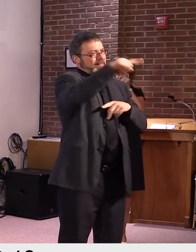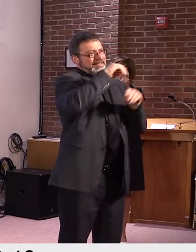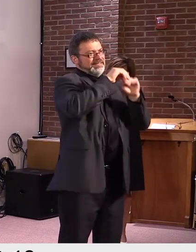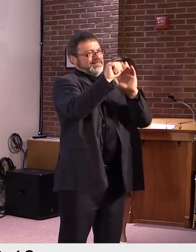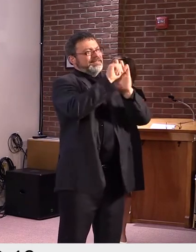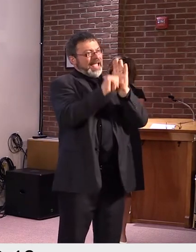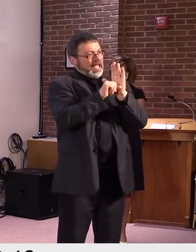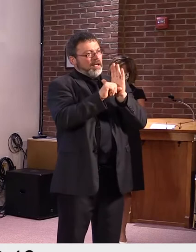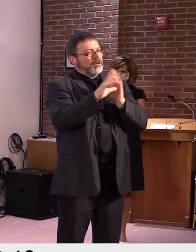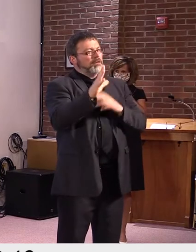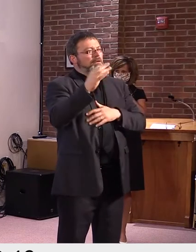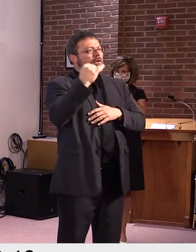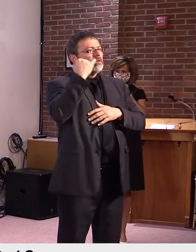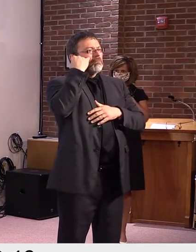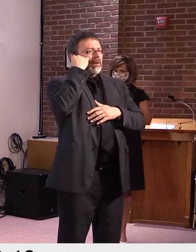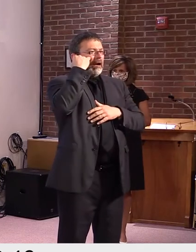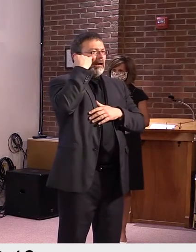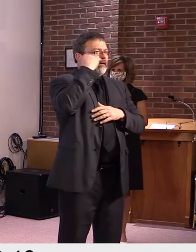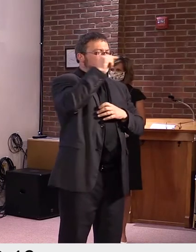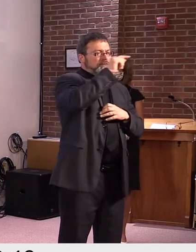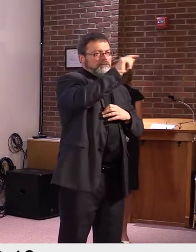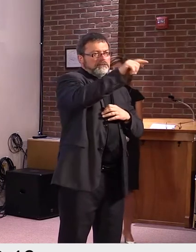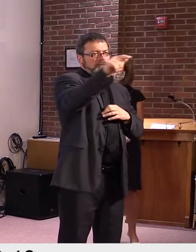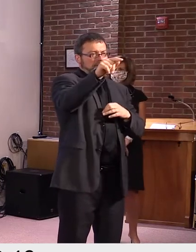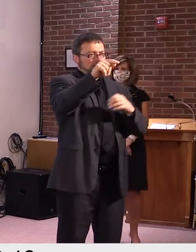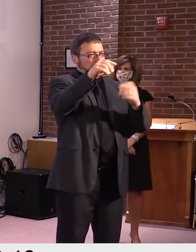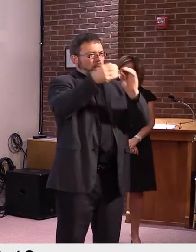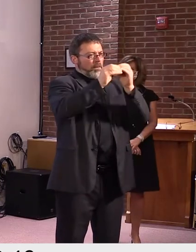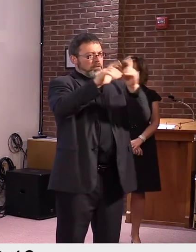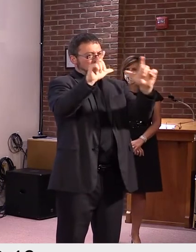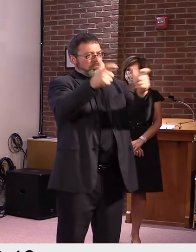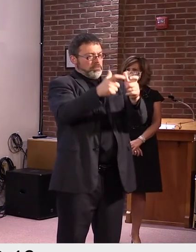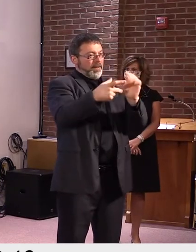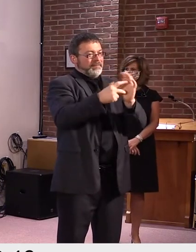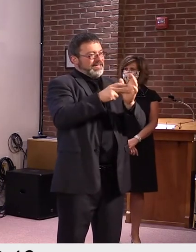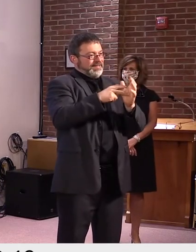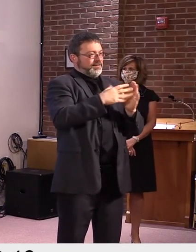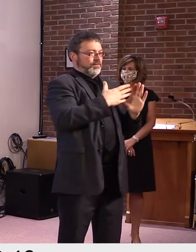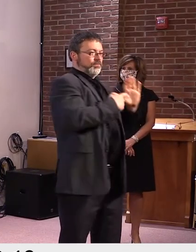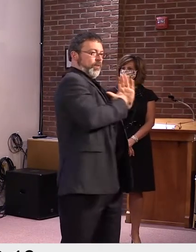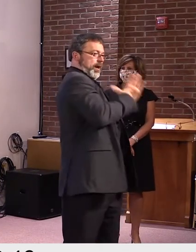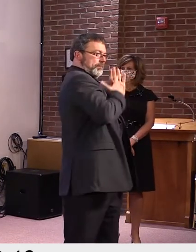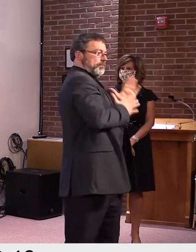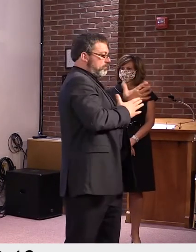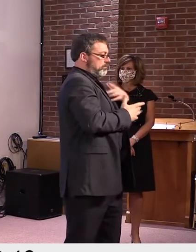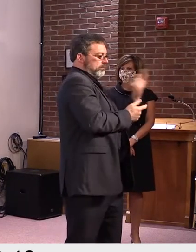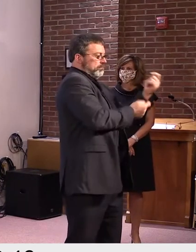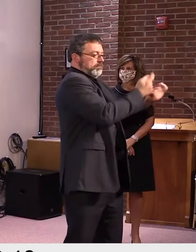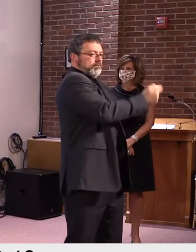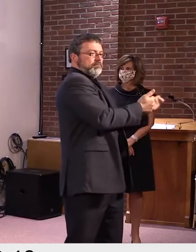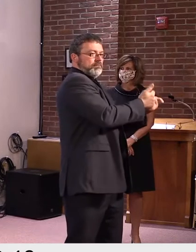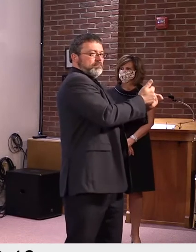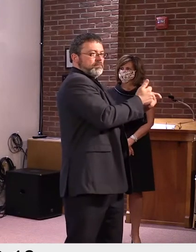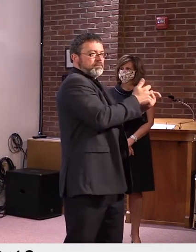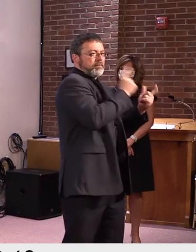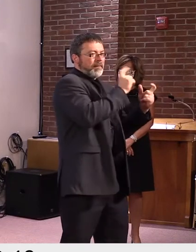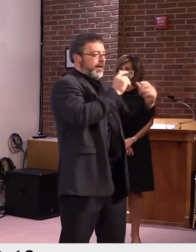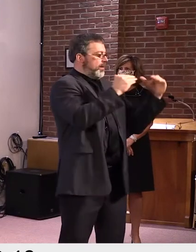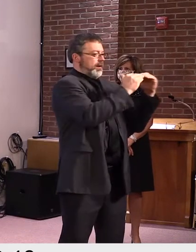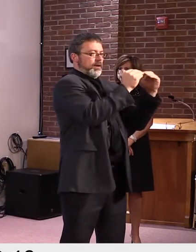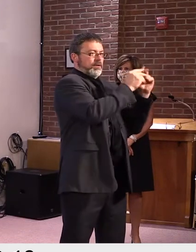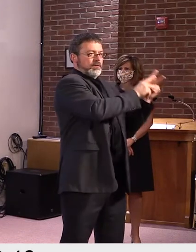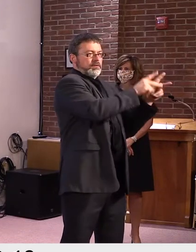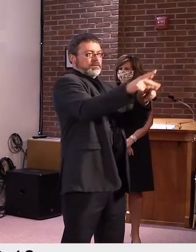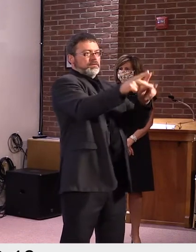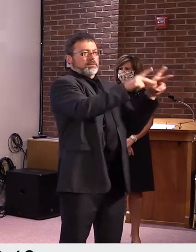remaining step is to then bring those numbers back down to each of the states. The state will then have to examine what it looks like if there is a